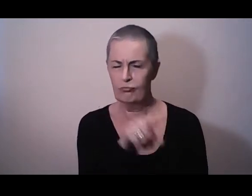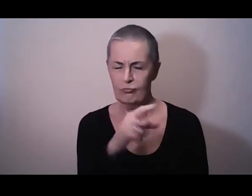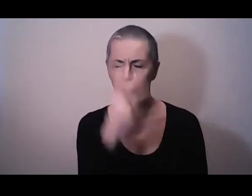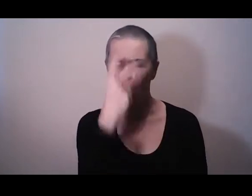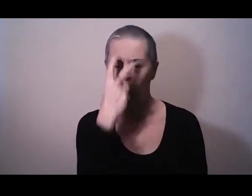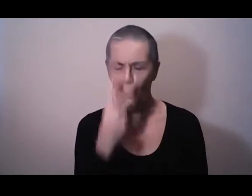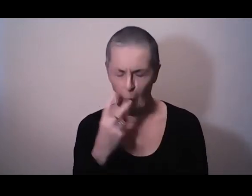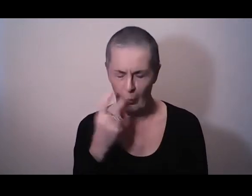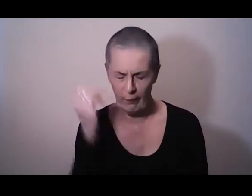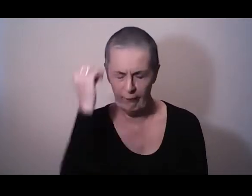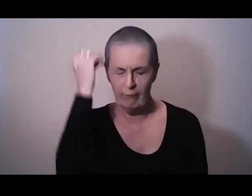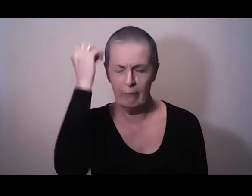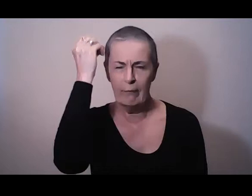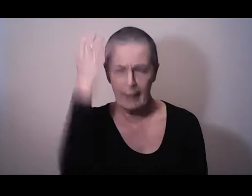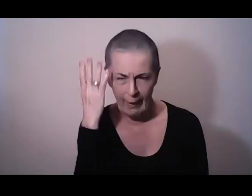forgetful, you know?